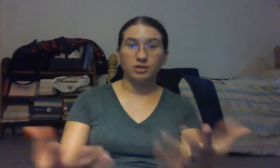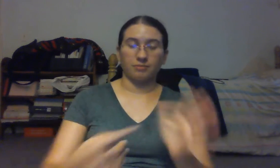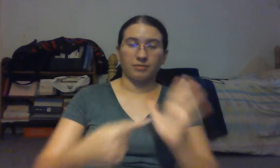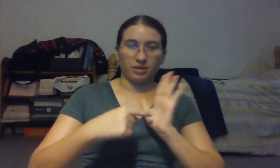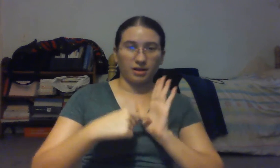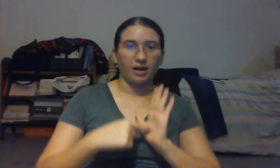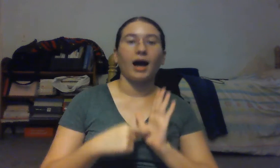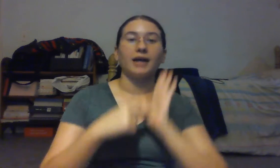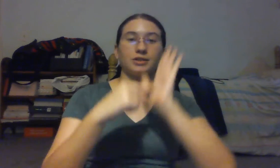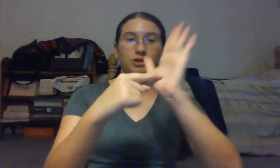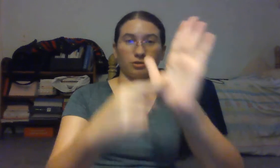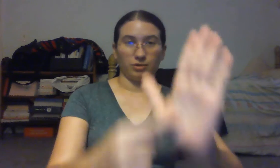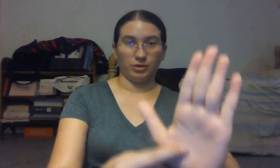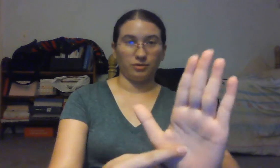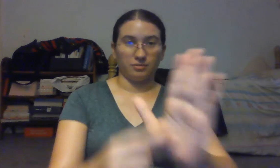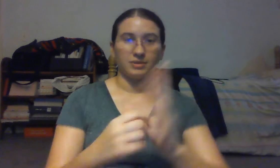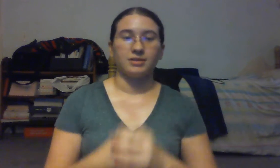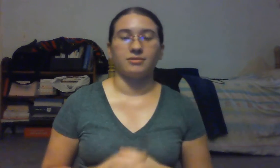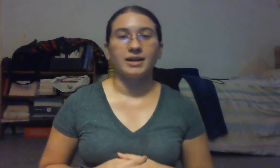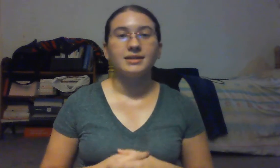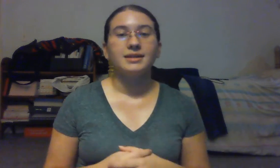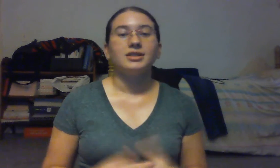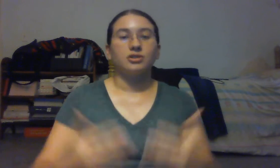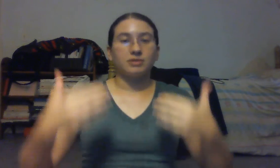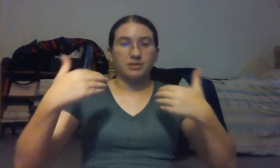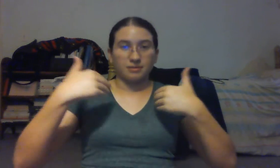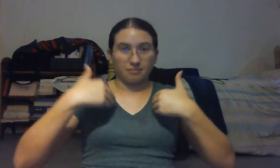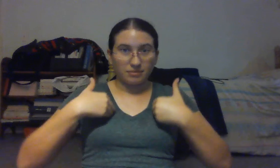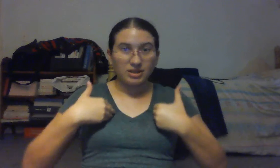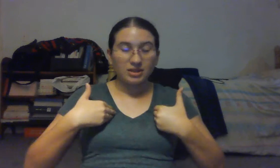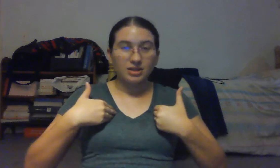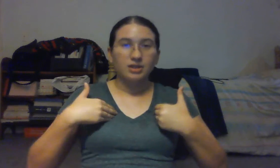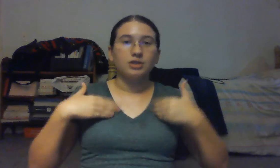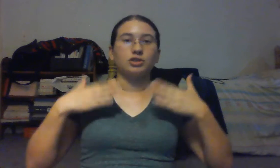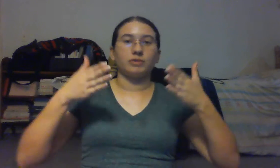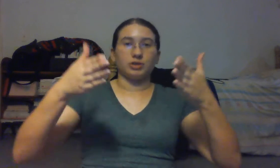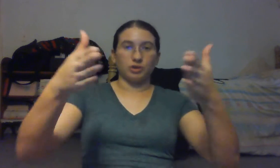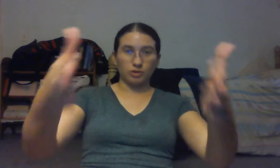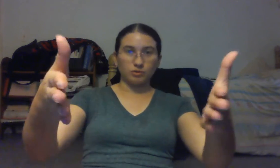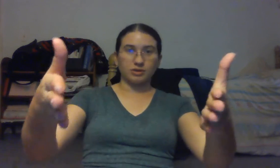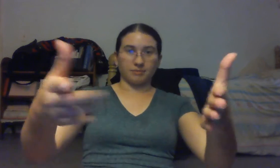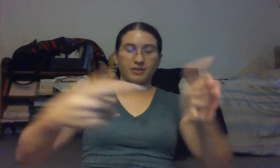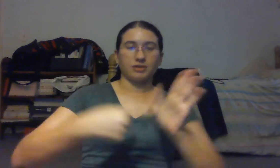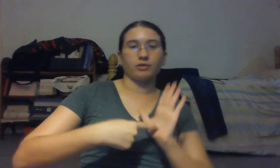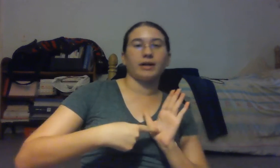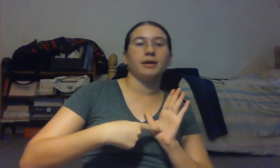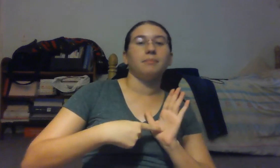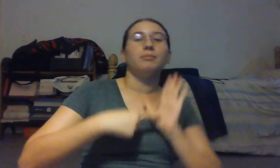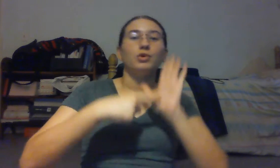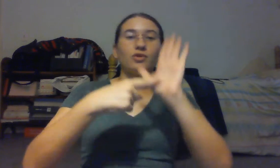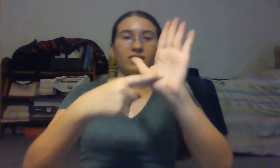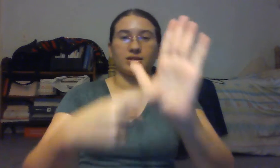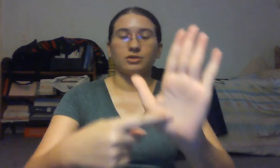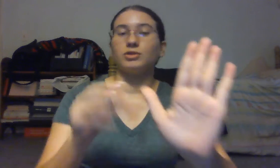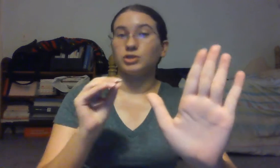something. I show you, right? So it's me showing you something. So I move it towards